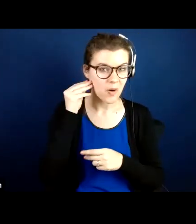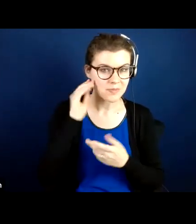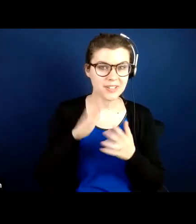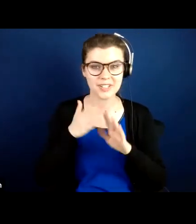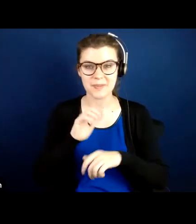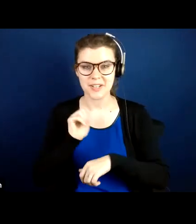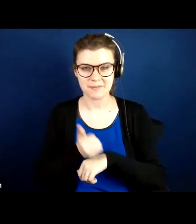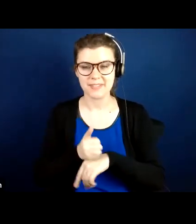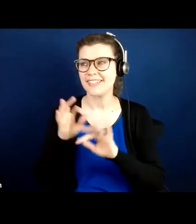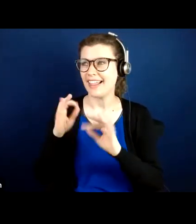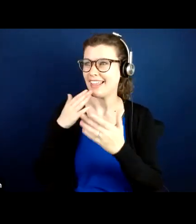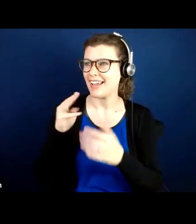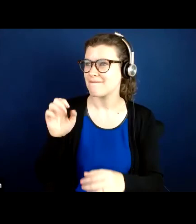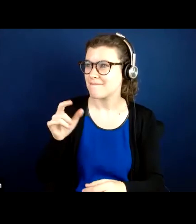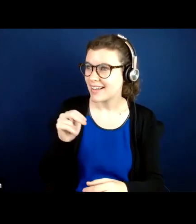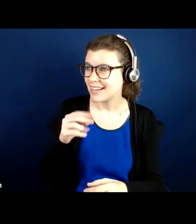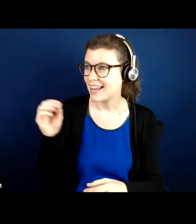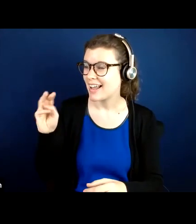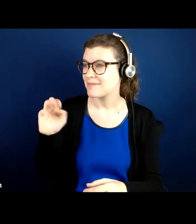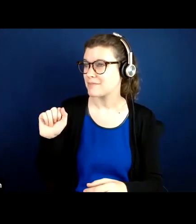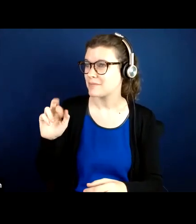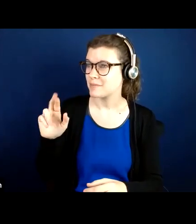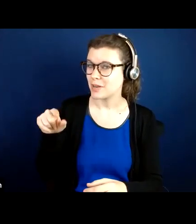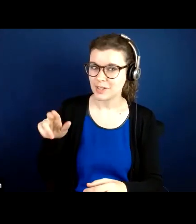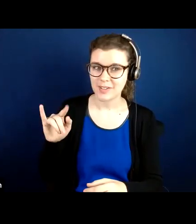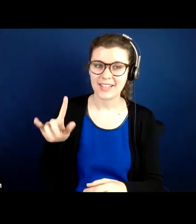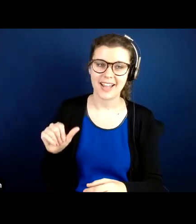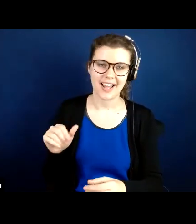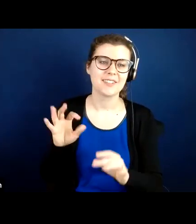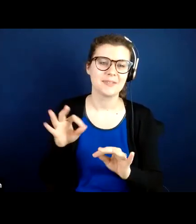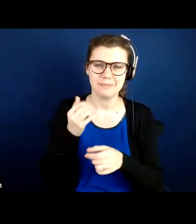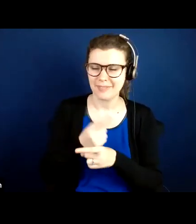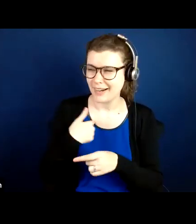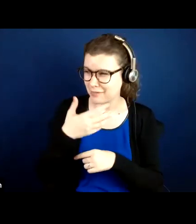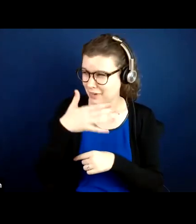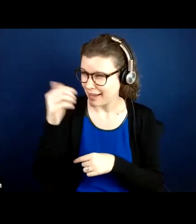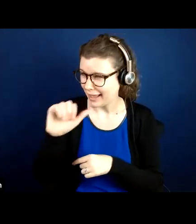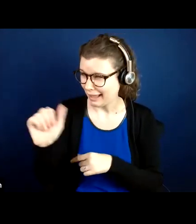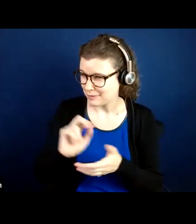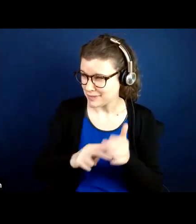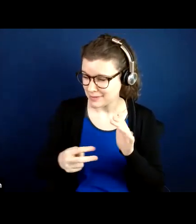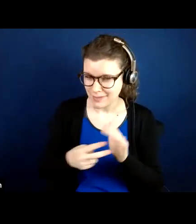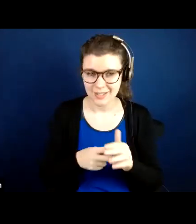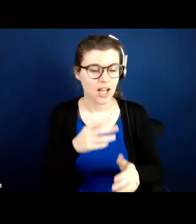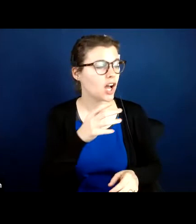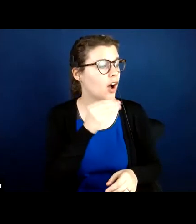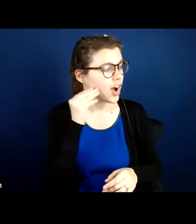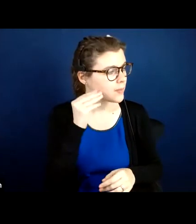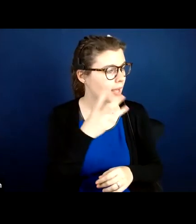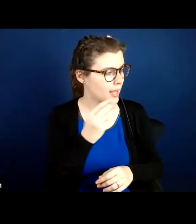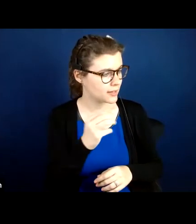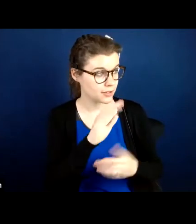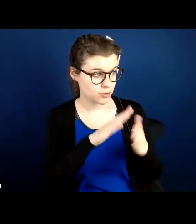and Marquita, I again forgot about what the A stands for. Hi, this is Megan. It's home and community based